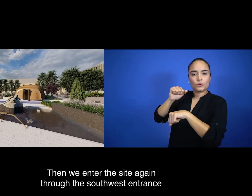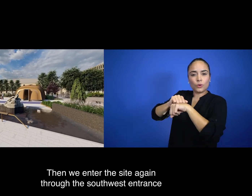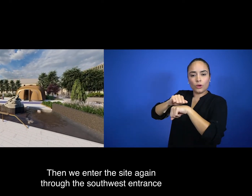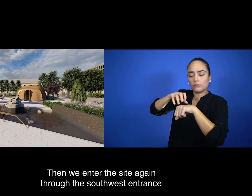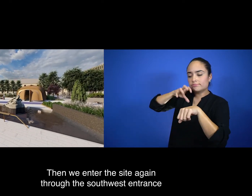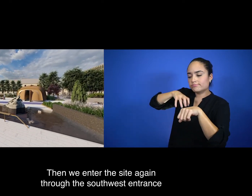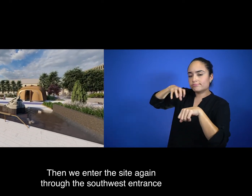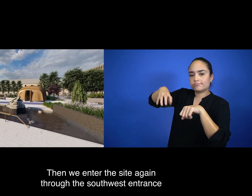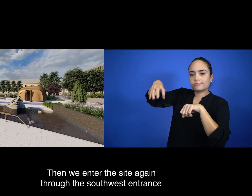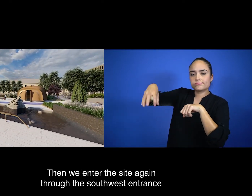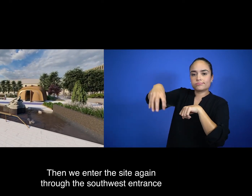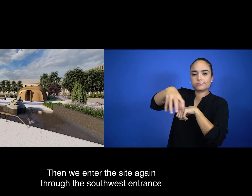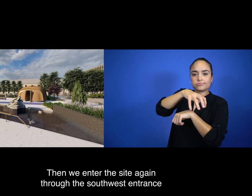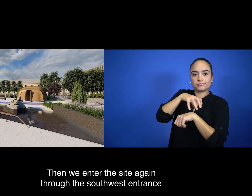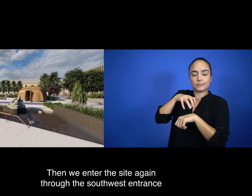we enter the site again through the